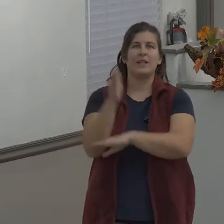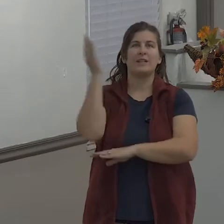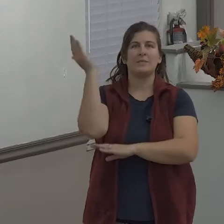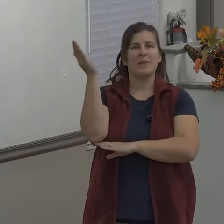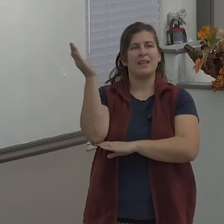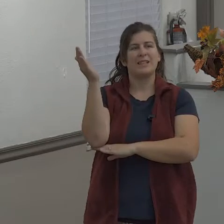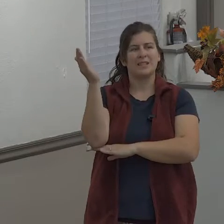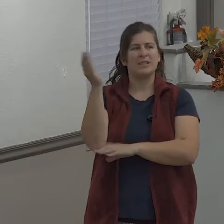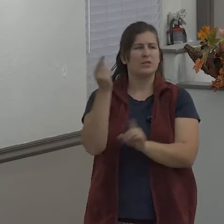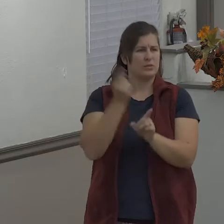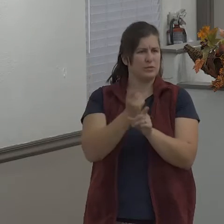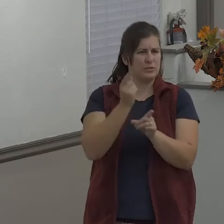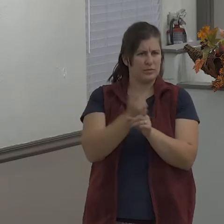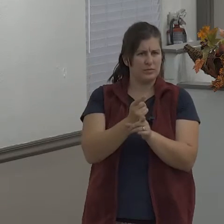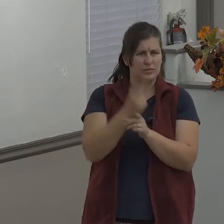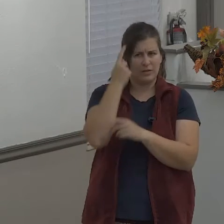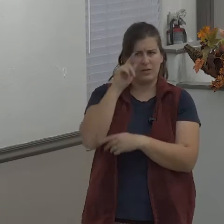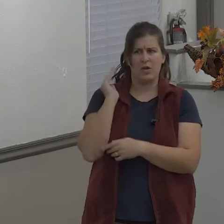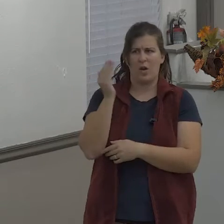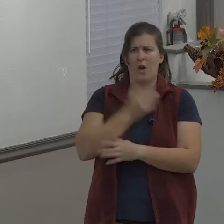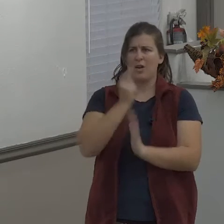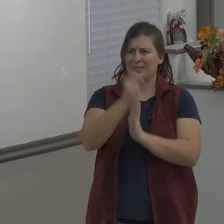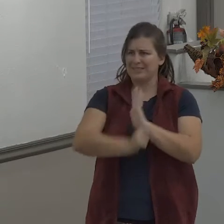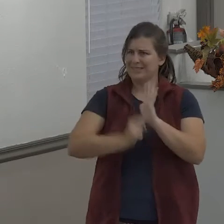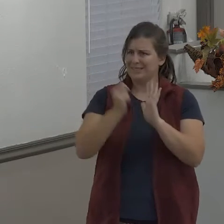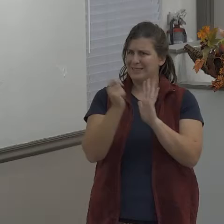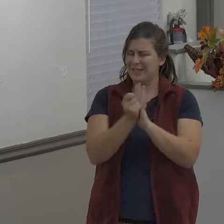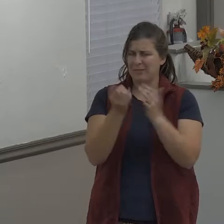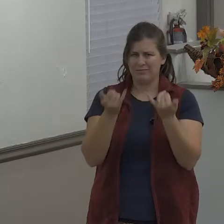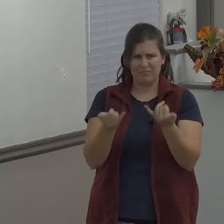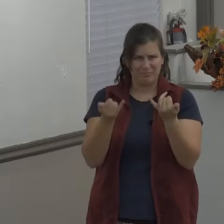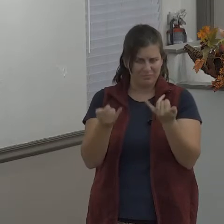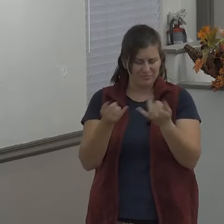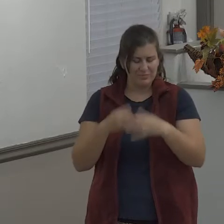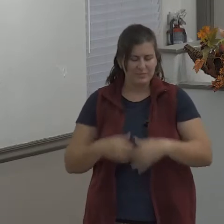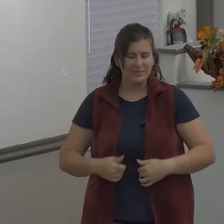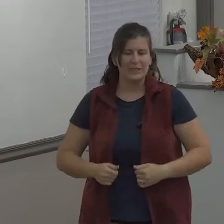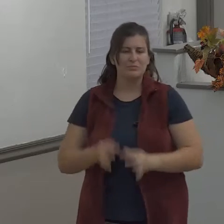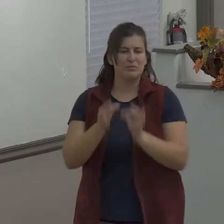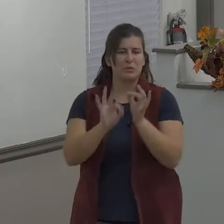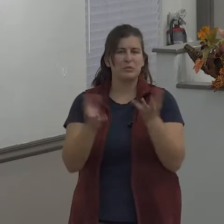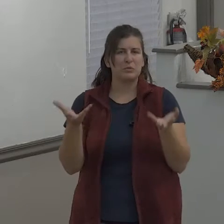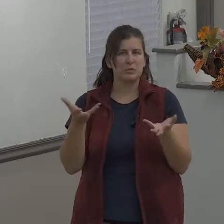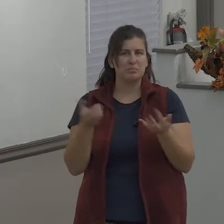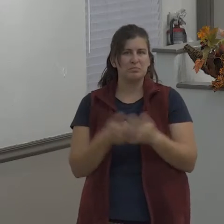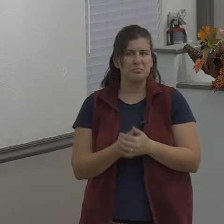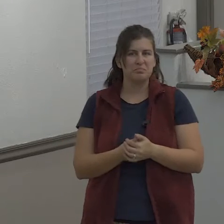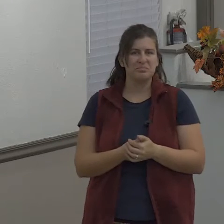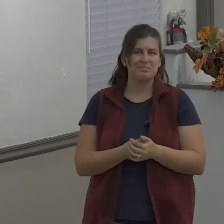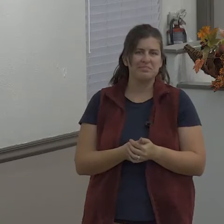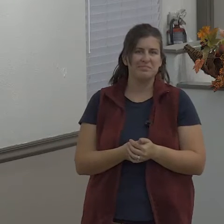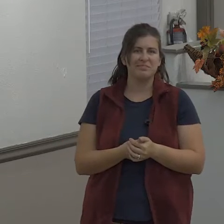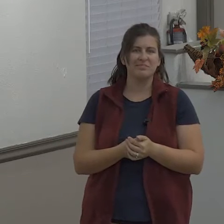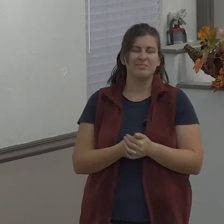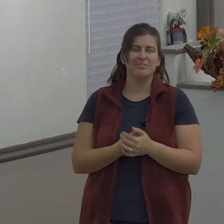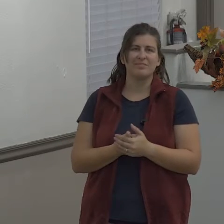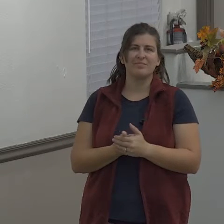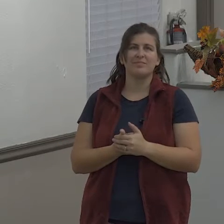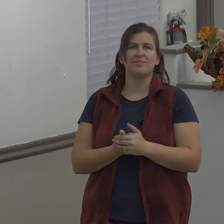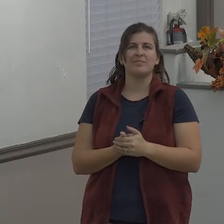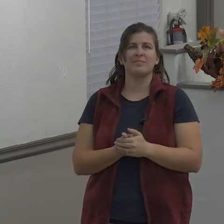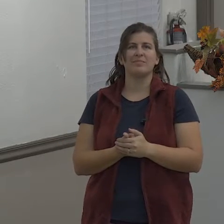is I think, appropriate for our day. And that simply is that, you